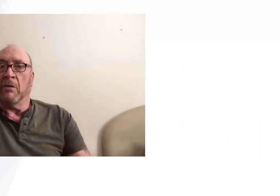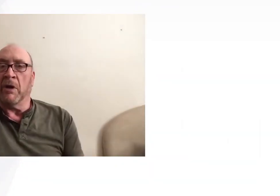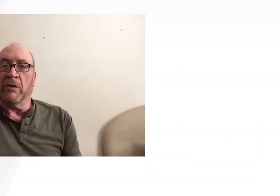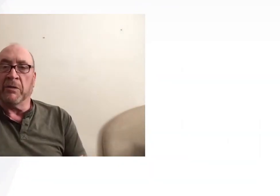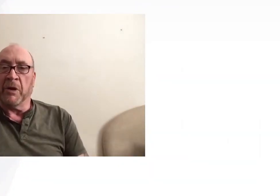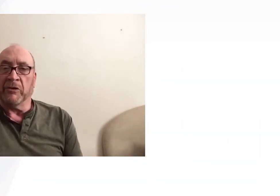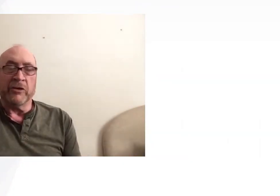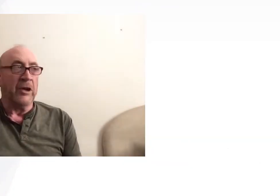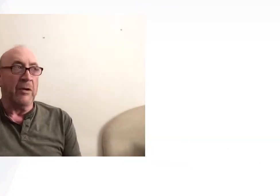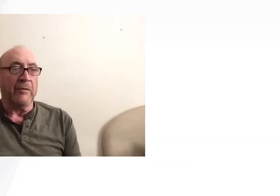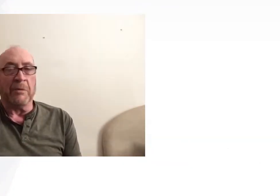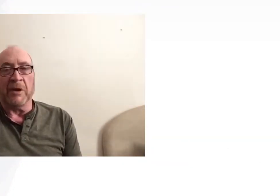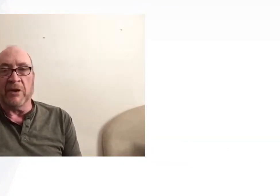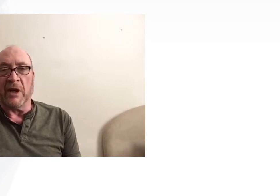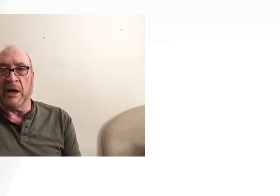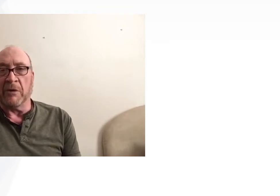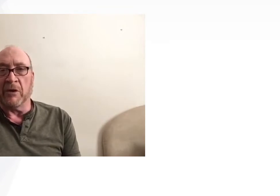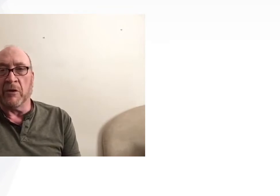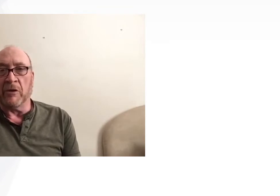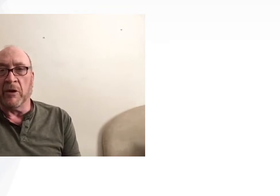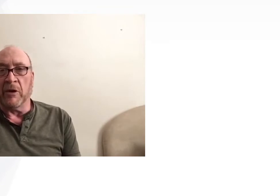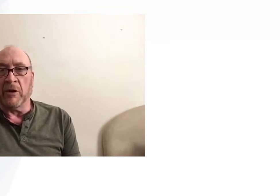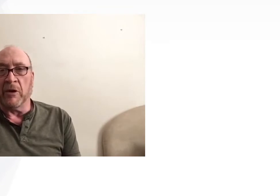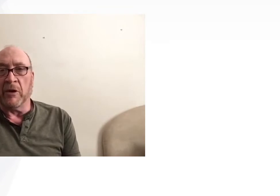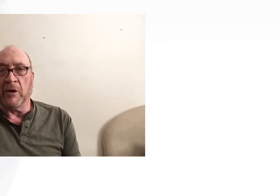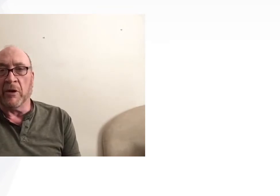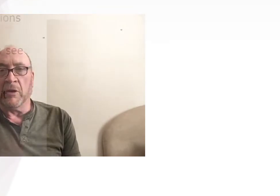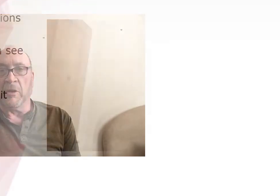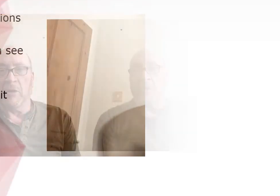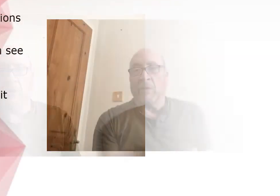Hi and welcome to Module 2 of the British Sign Language course.